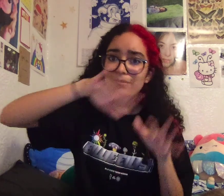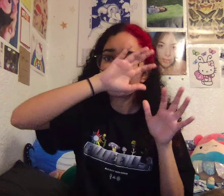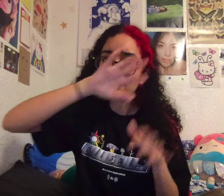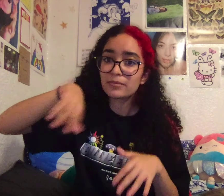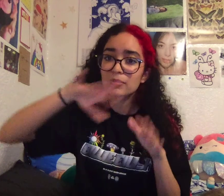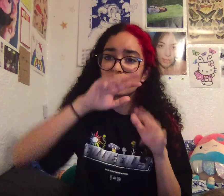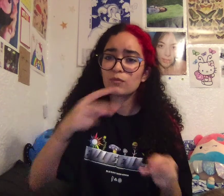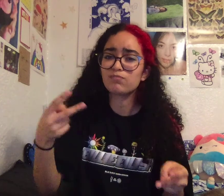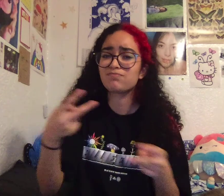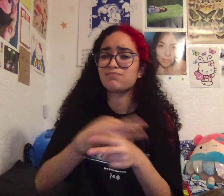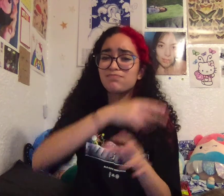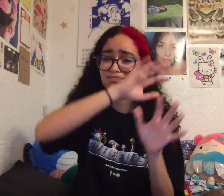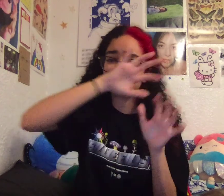solar system.